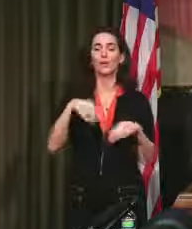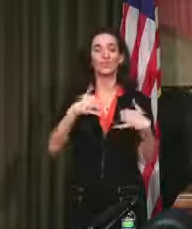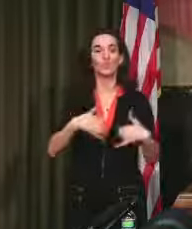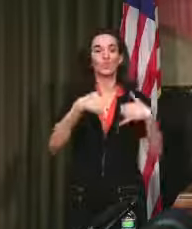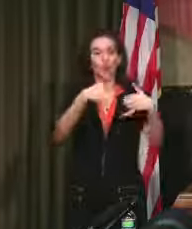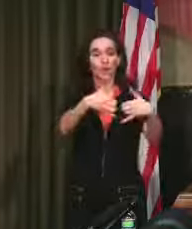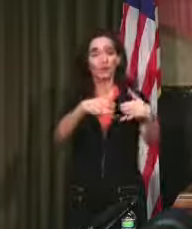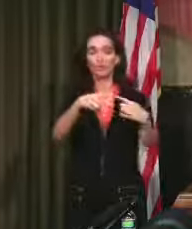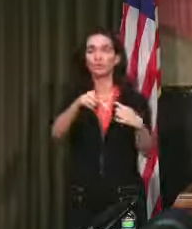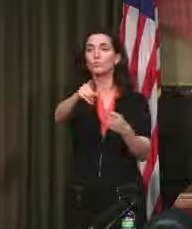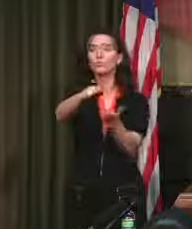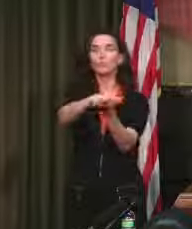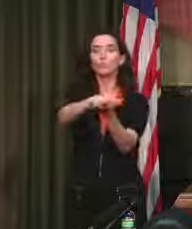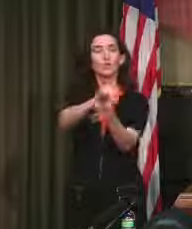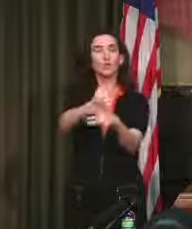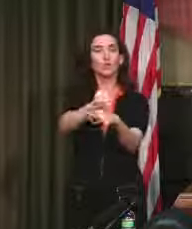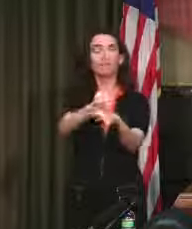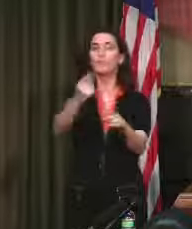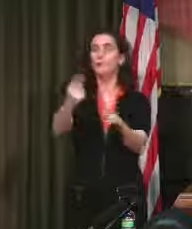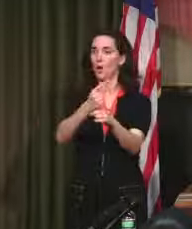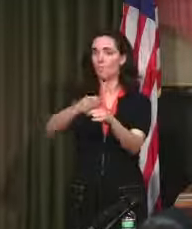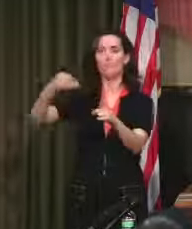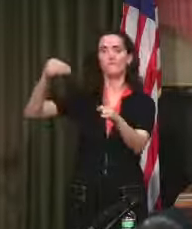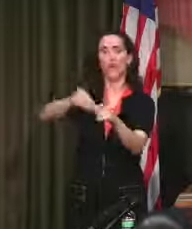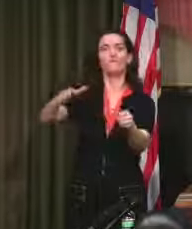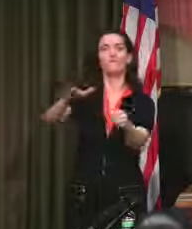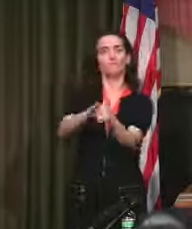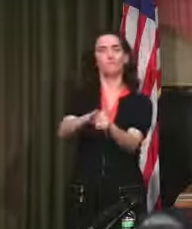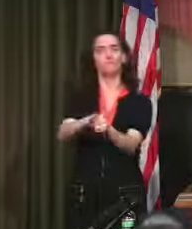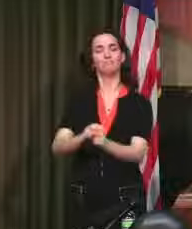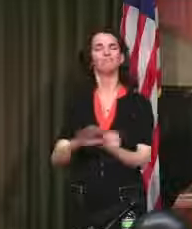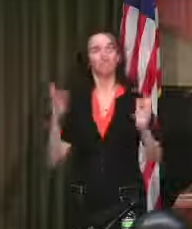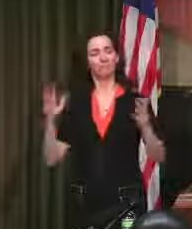institution that will be adequately funded as well.